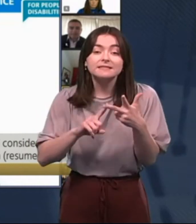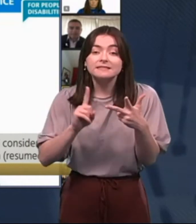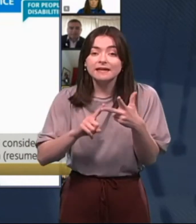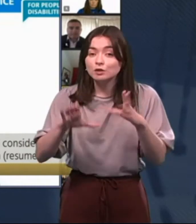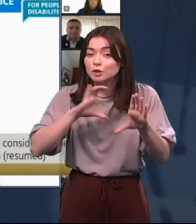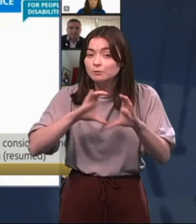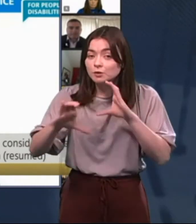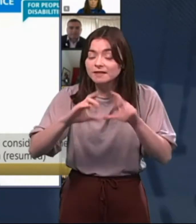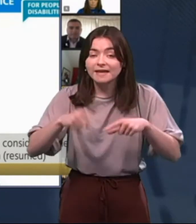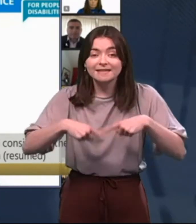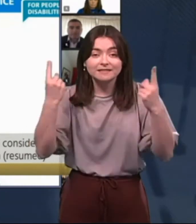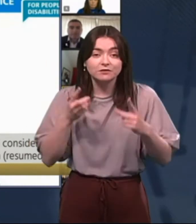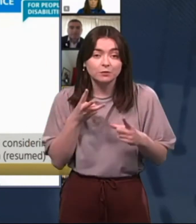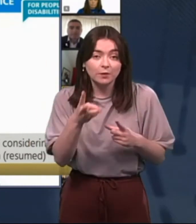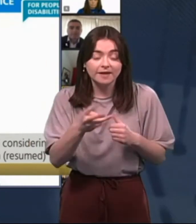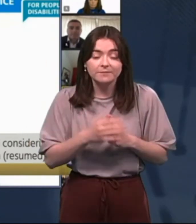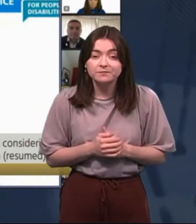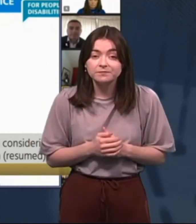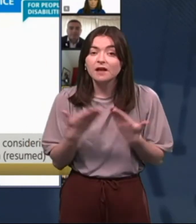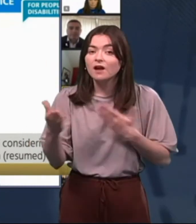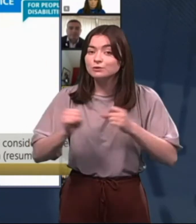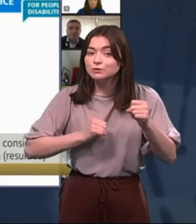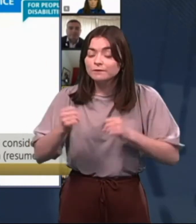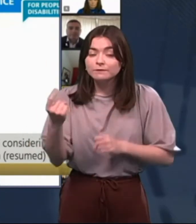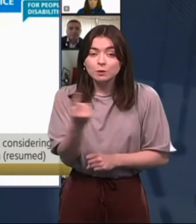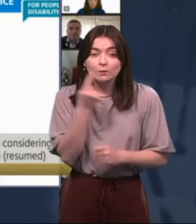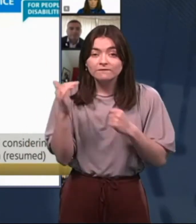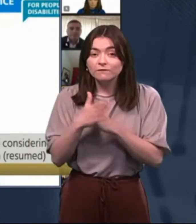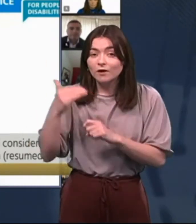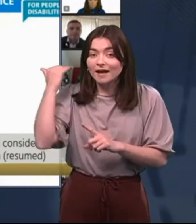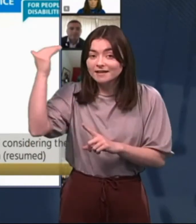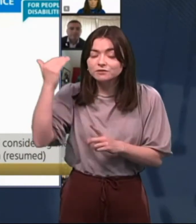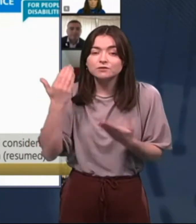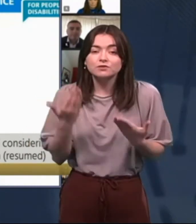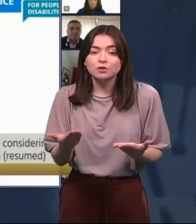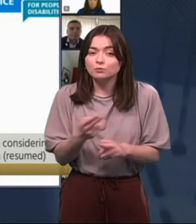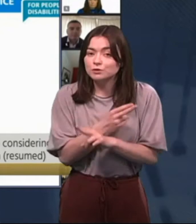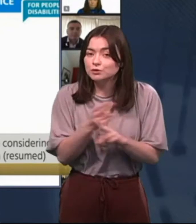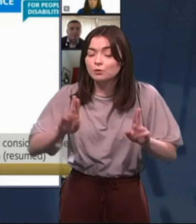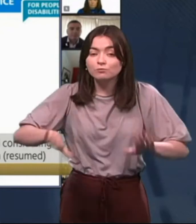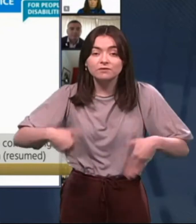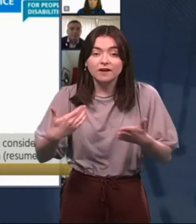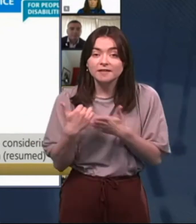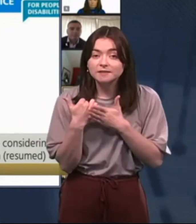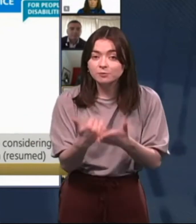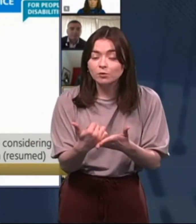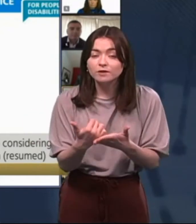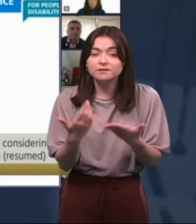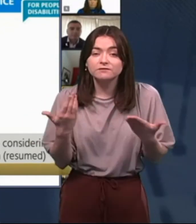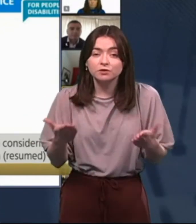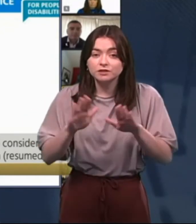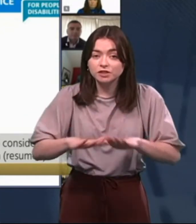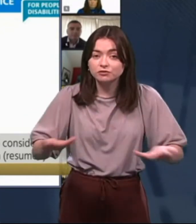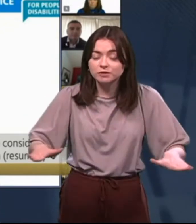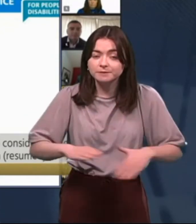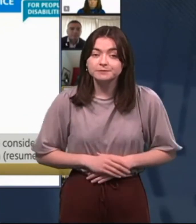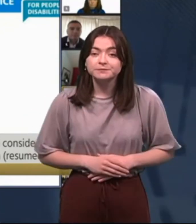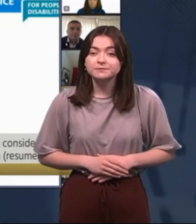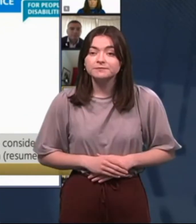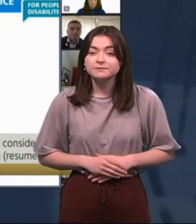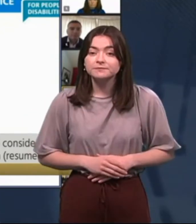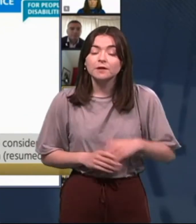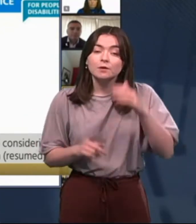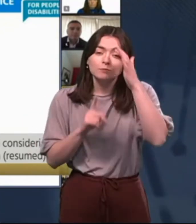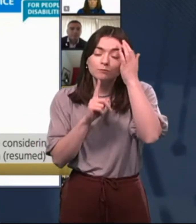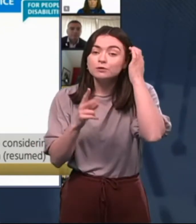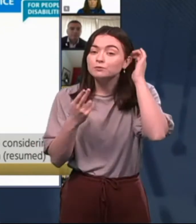communicate differently. Our service is only for adults, so we don't provide support to children,